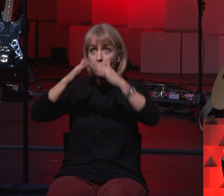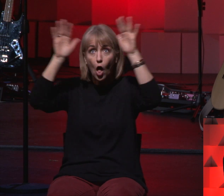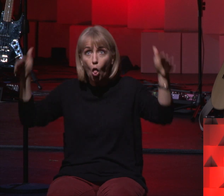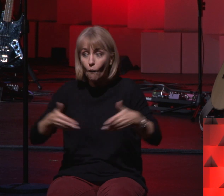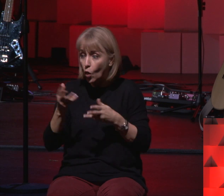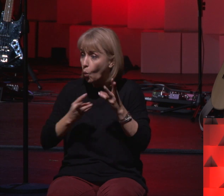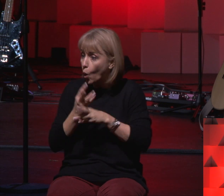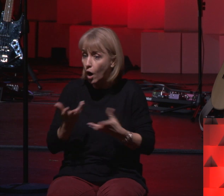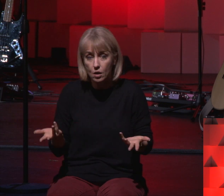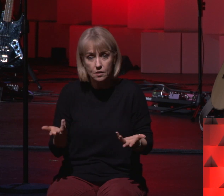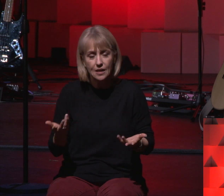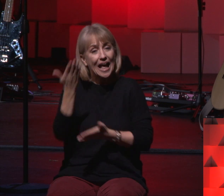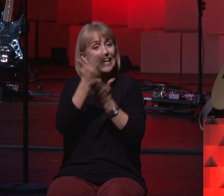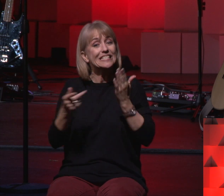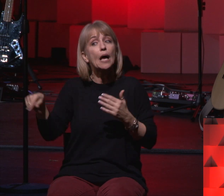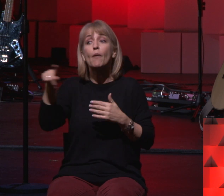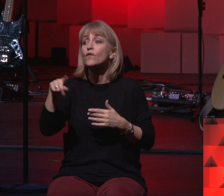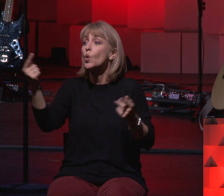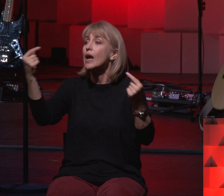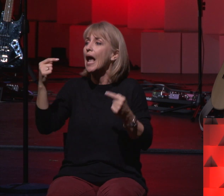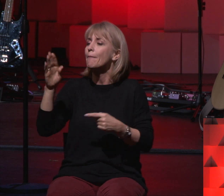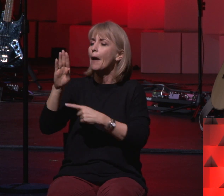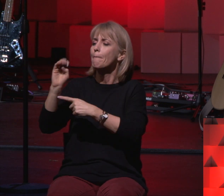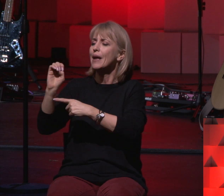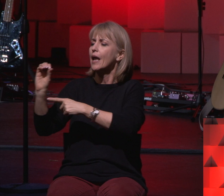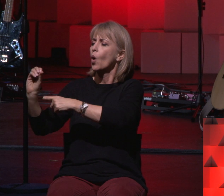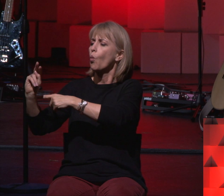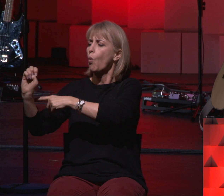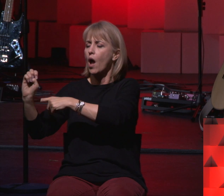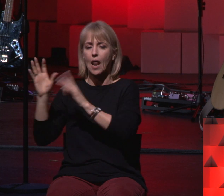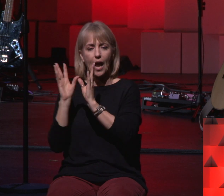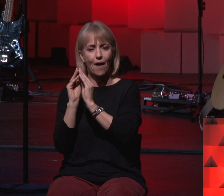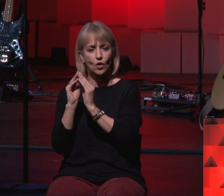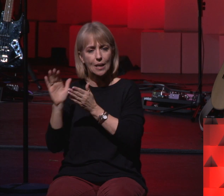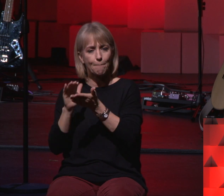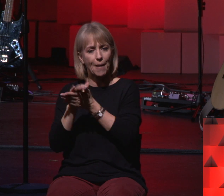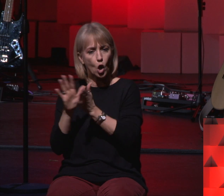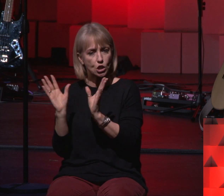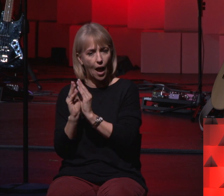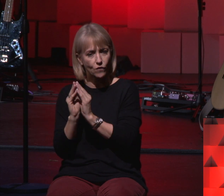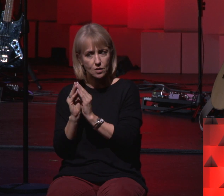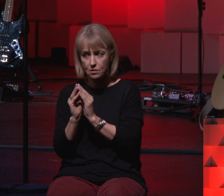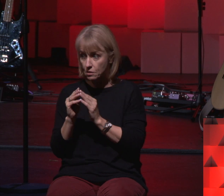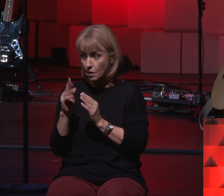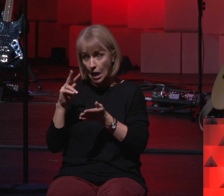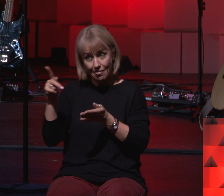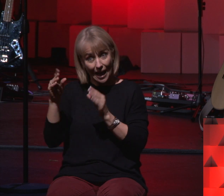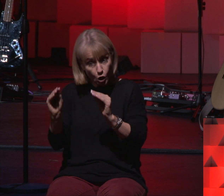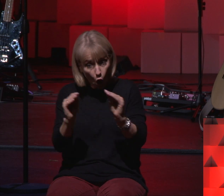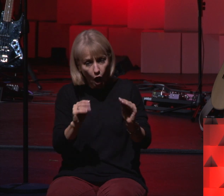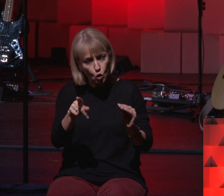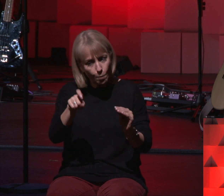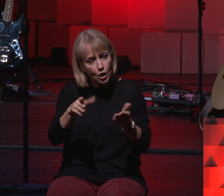of you were part of the B1 conference the last couple days, and you were reminded that that service begins at your home and serving one another,